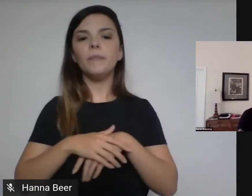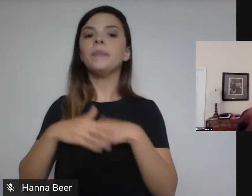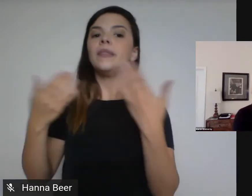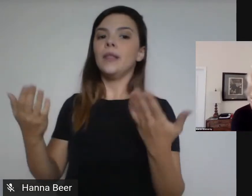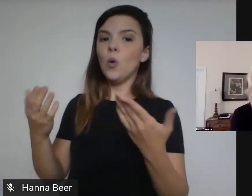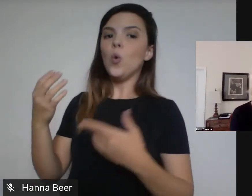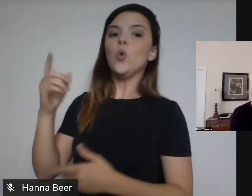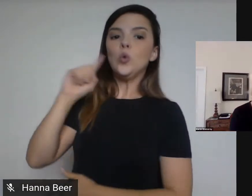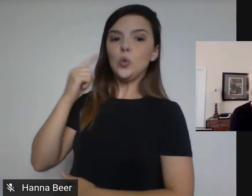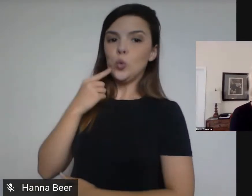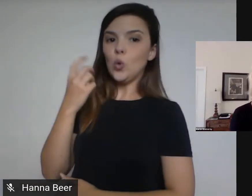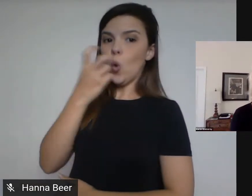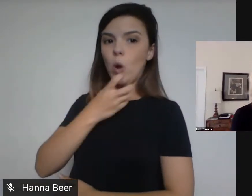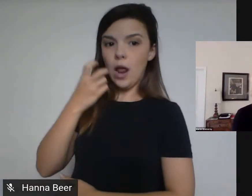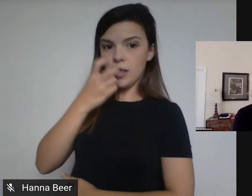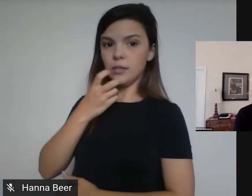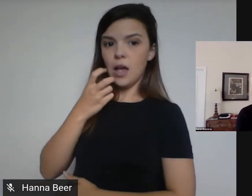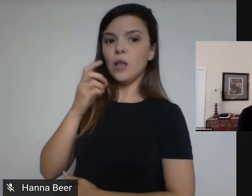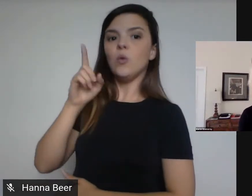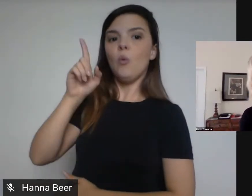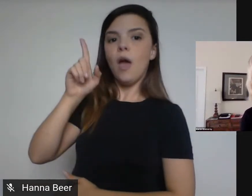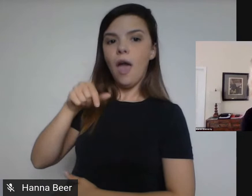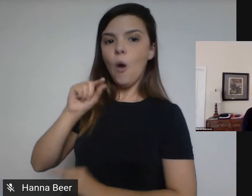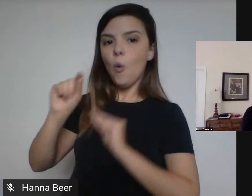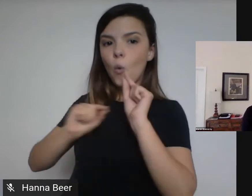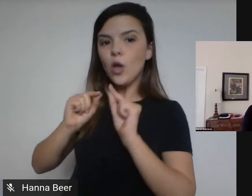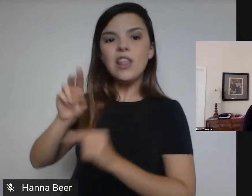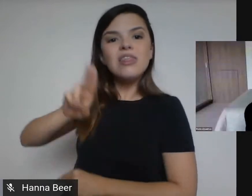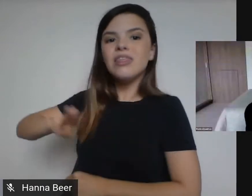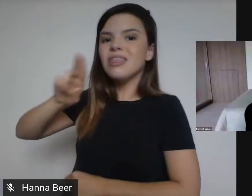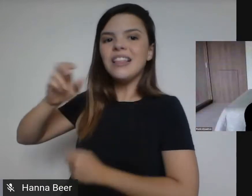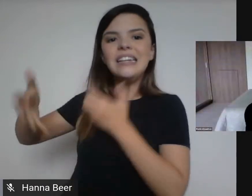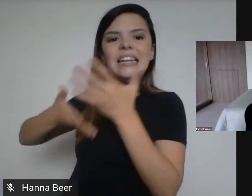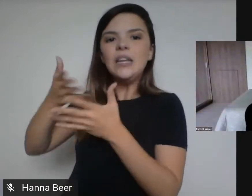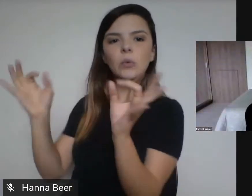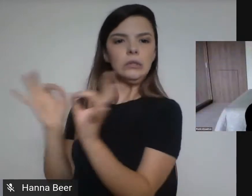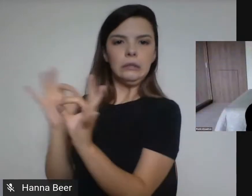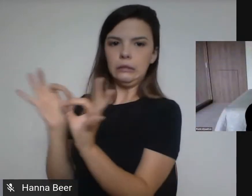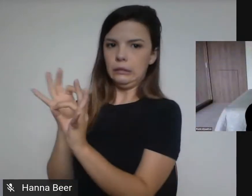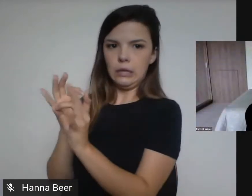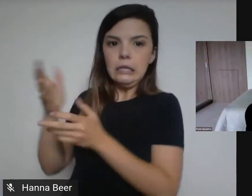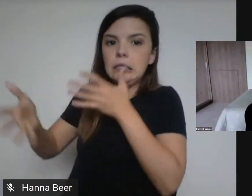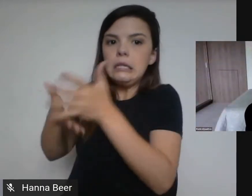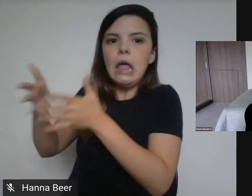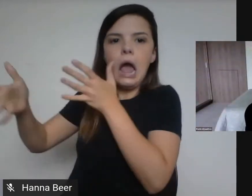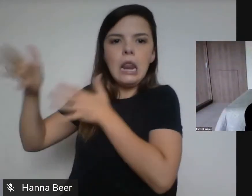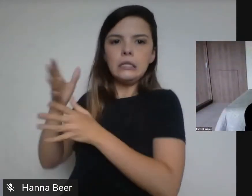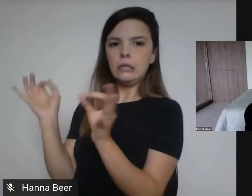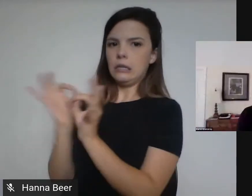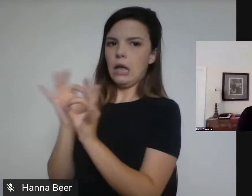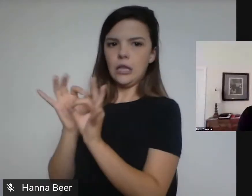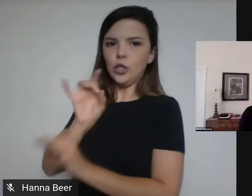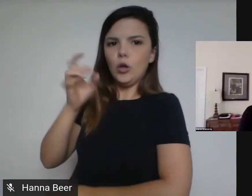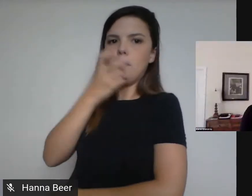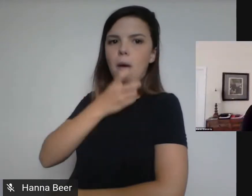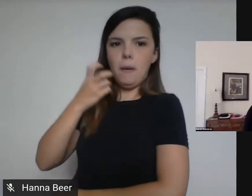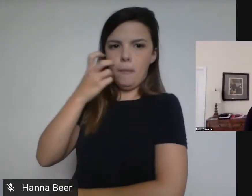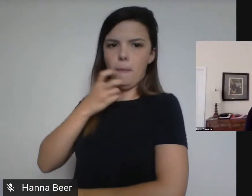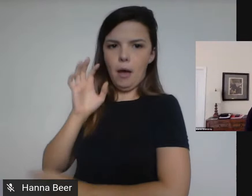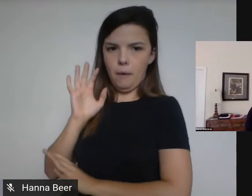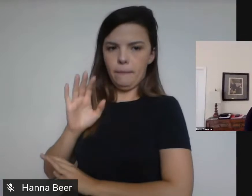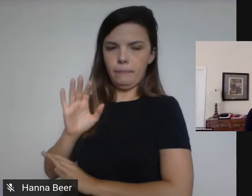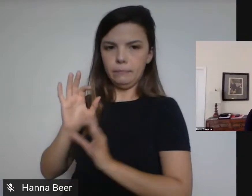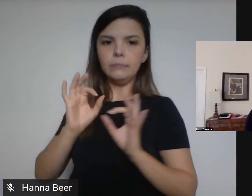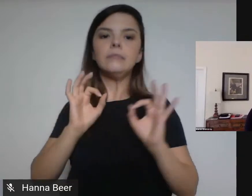person is someone who doesn't sign. So, yeah. So I think this is what he means. Yeah. So they're in terms of